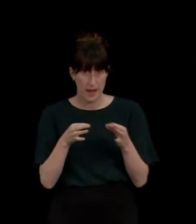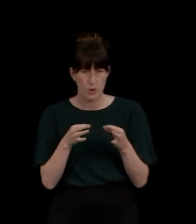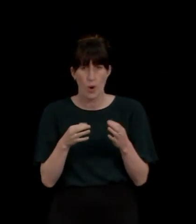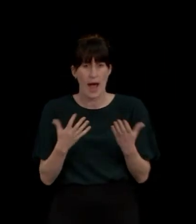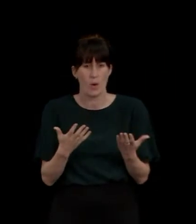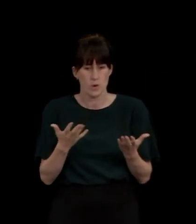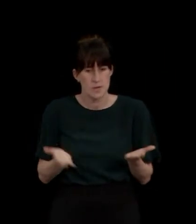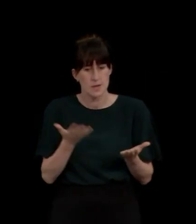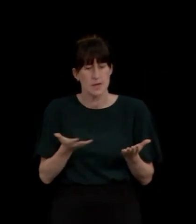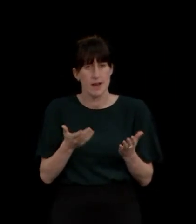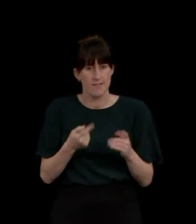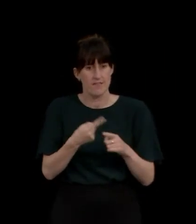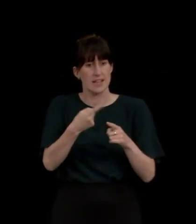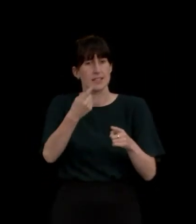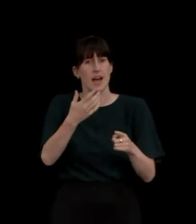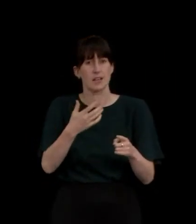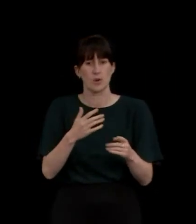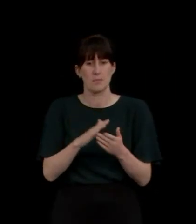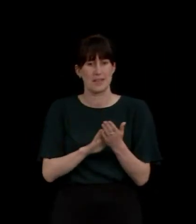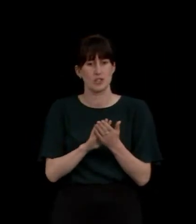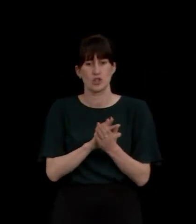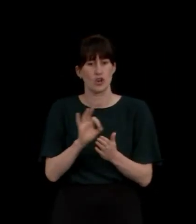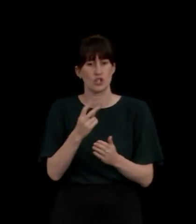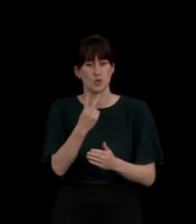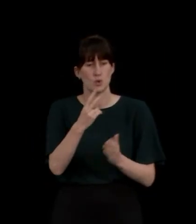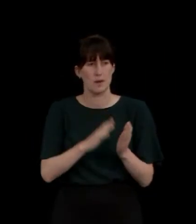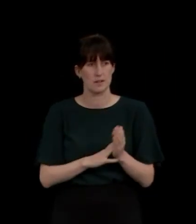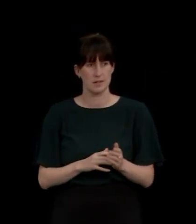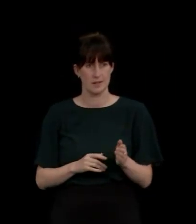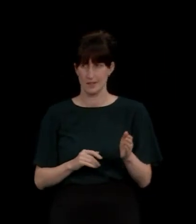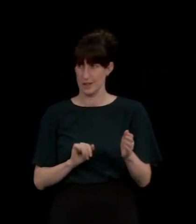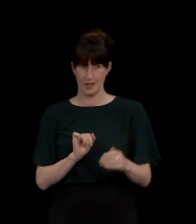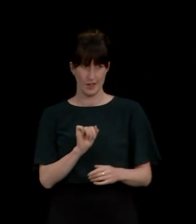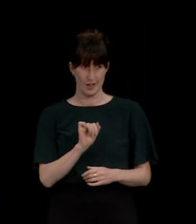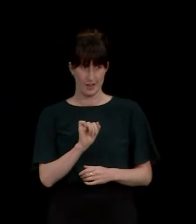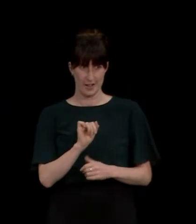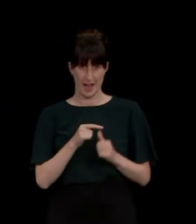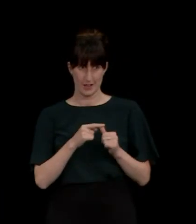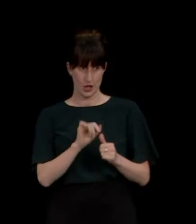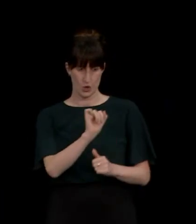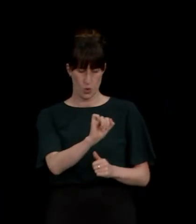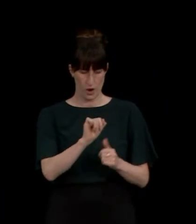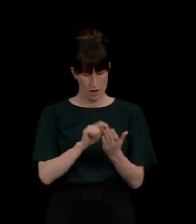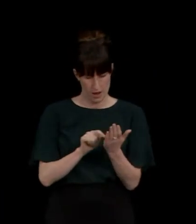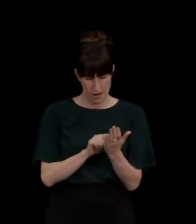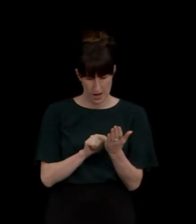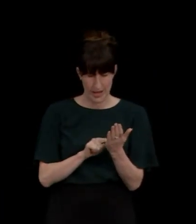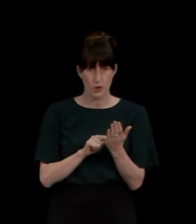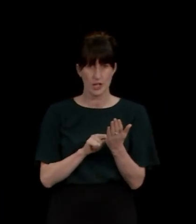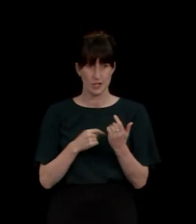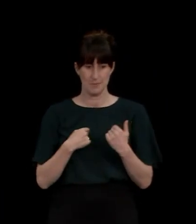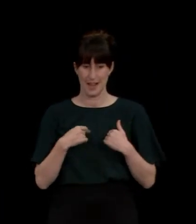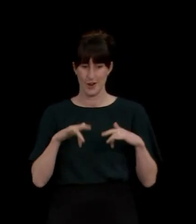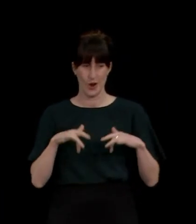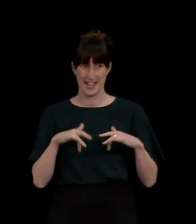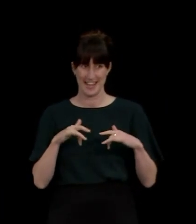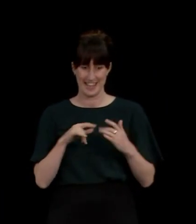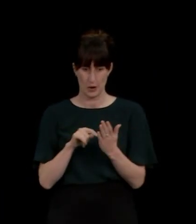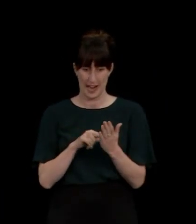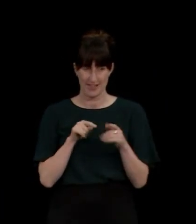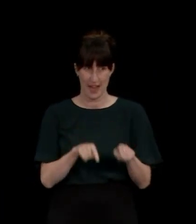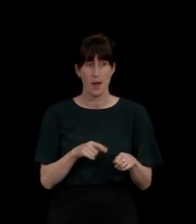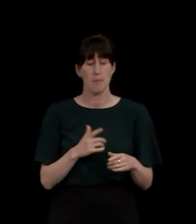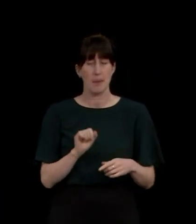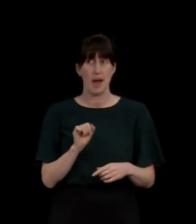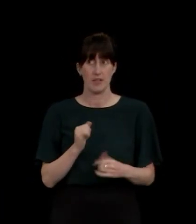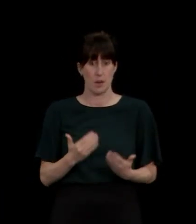up so it's not going to take 2 months to get to the 90%? So whilst I haven't run that exact calculation based on what we've said, yes, we are at about